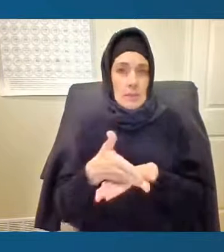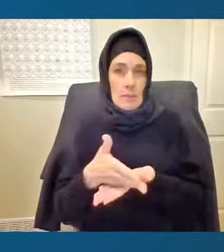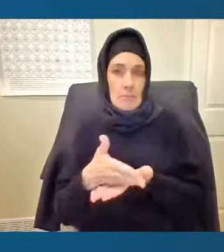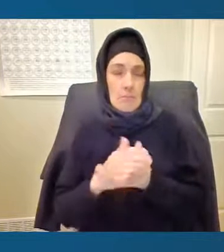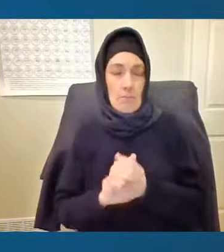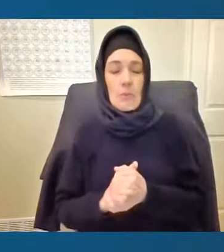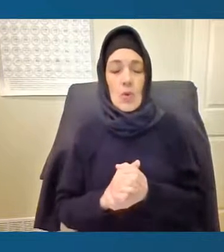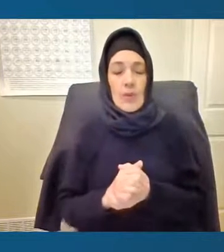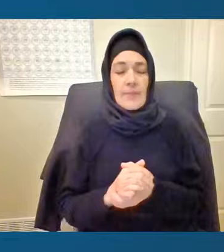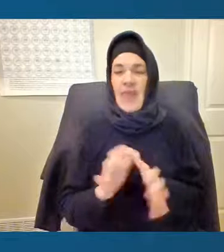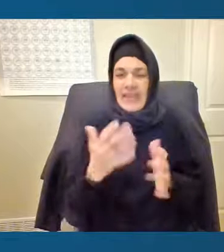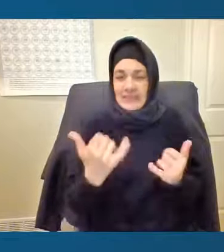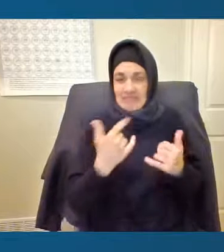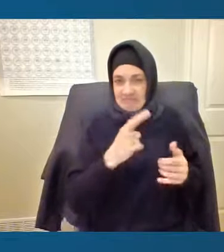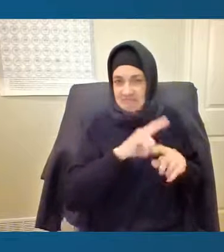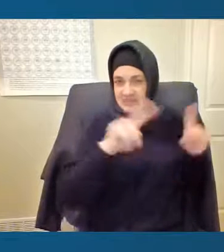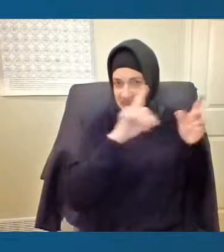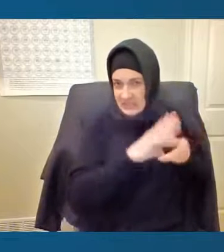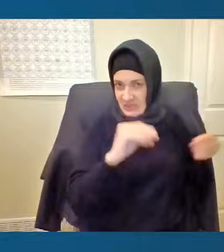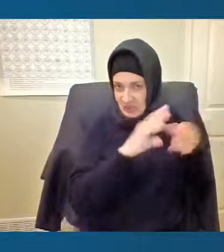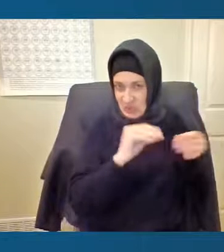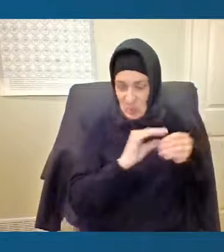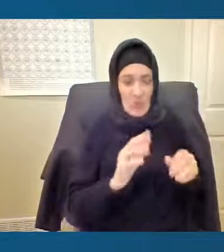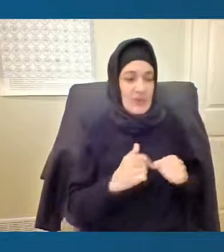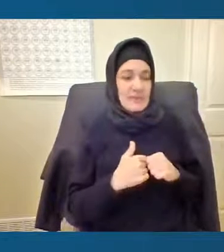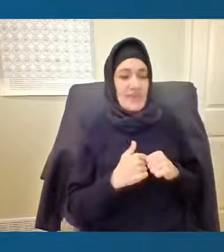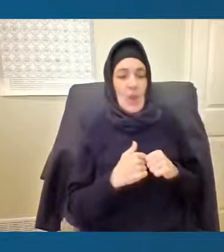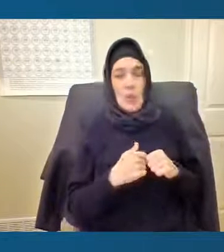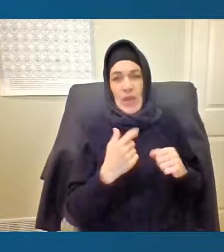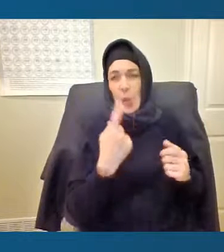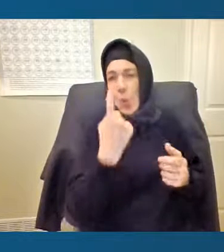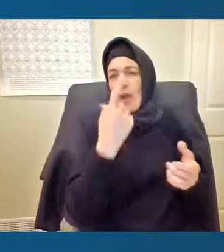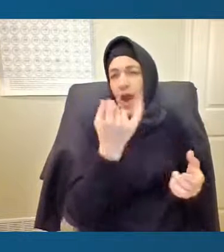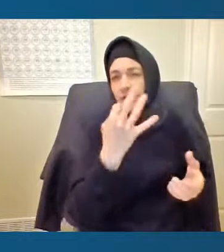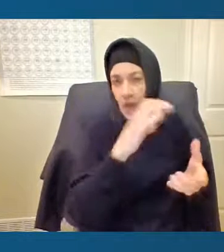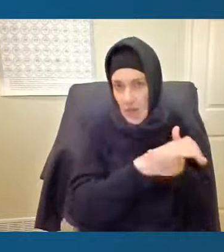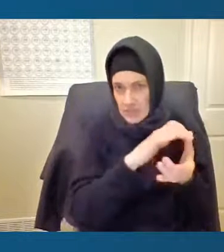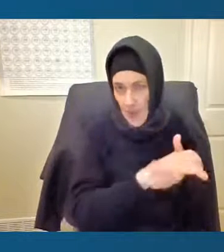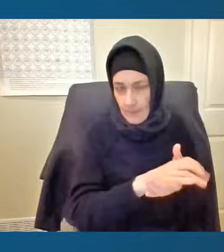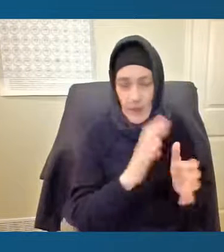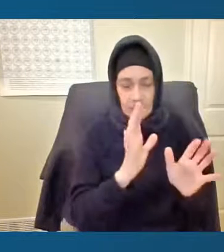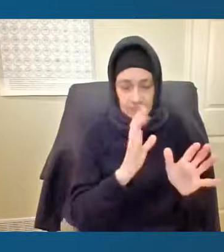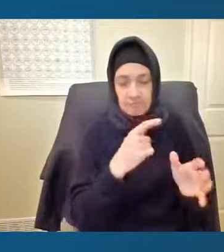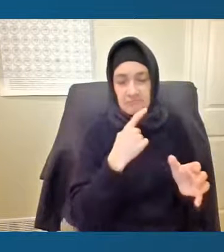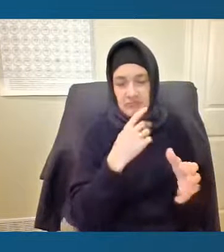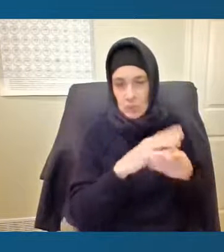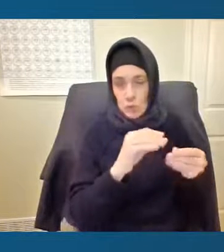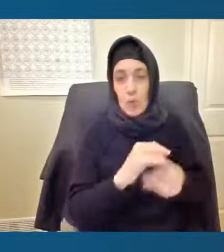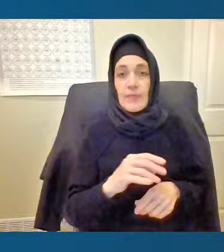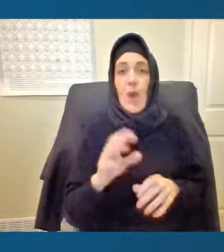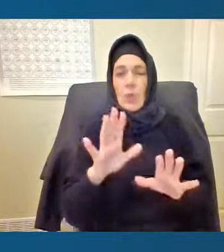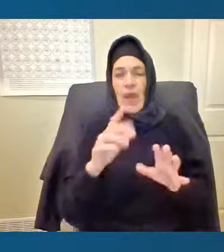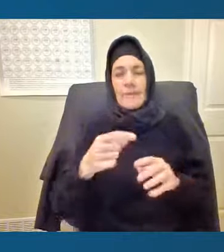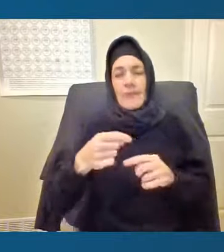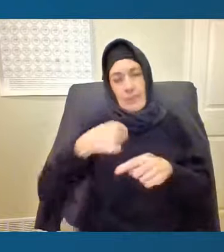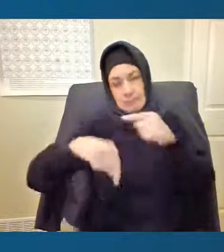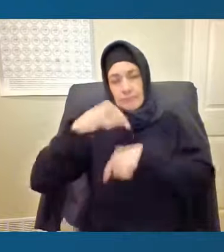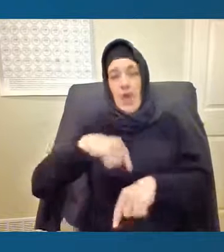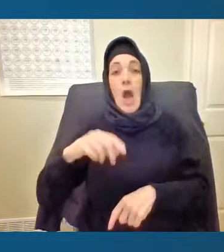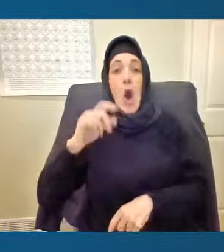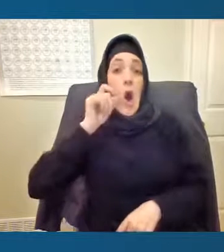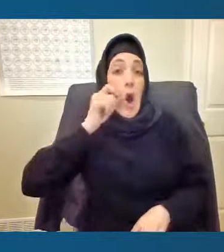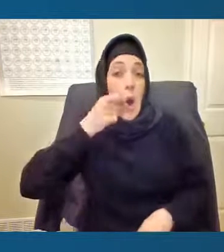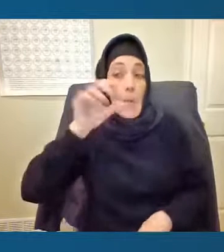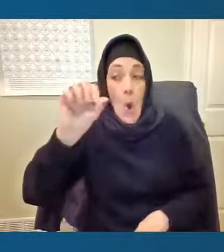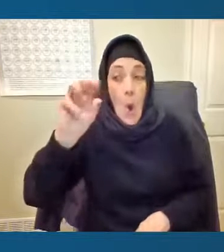the name. I didn't write this story down. I wasn't going to share it, but it's hilarious. So Umar ibn Khattab was a tough guy with people under him. Okay.